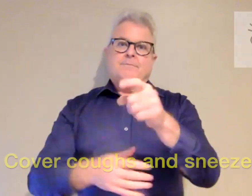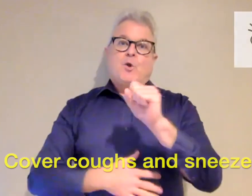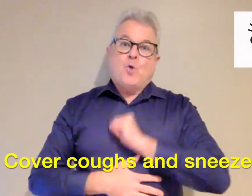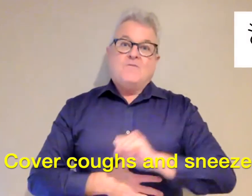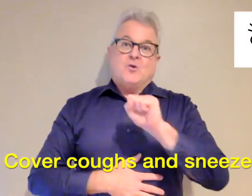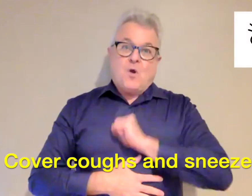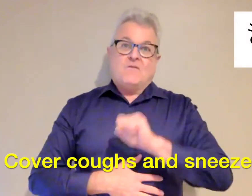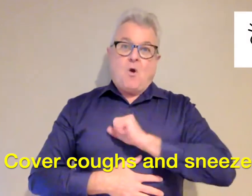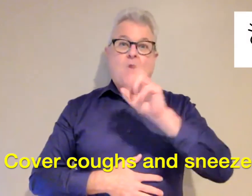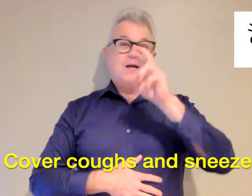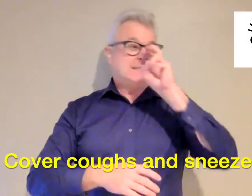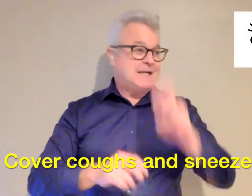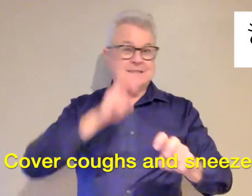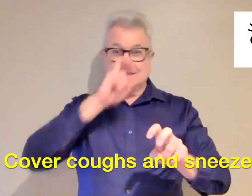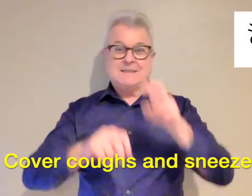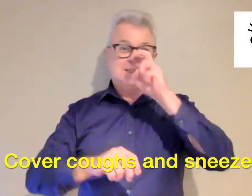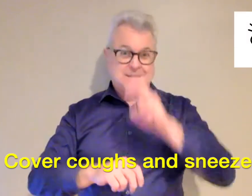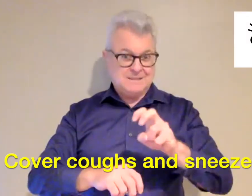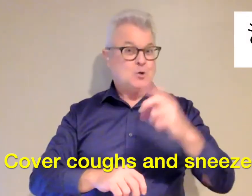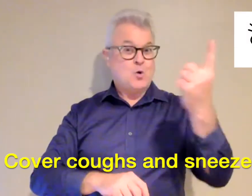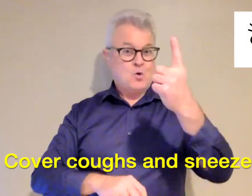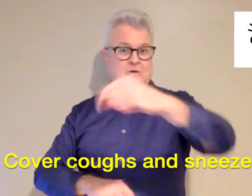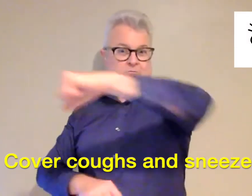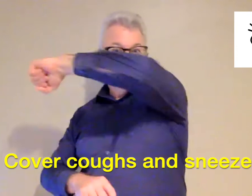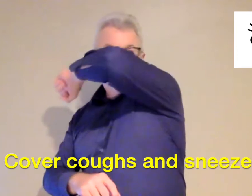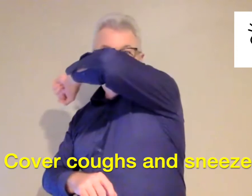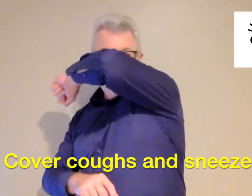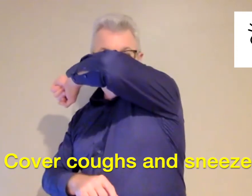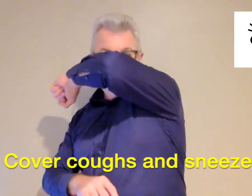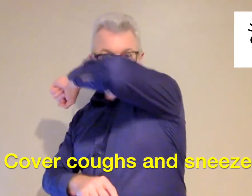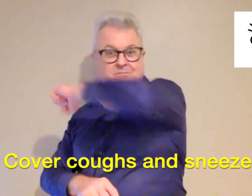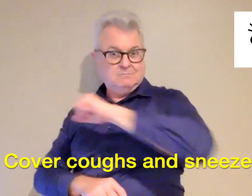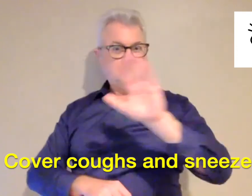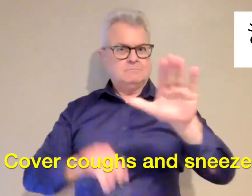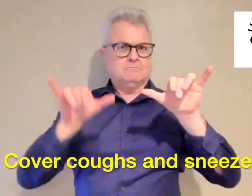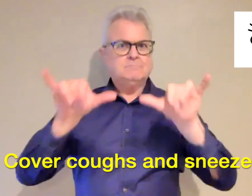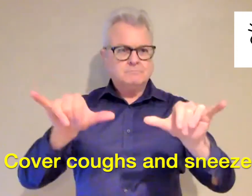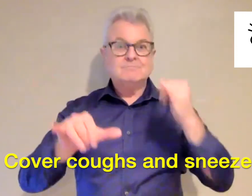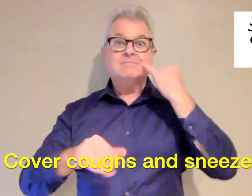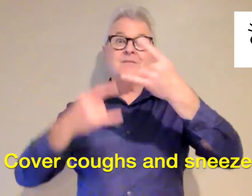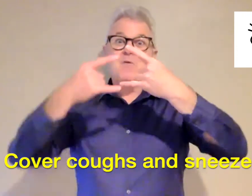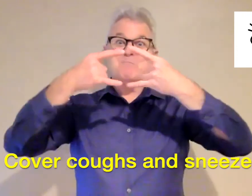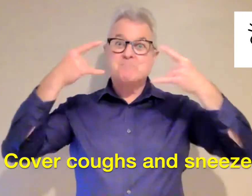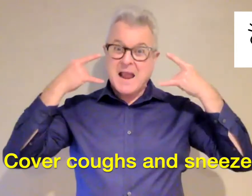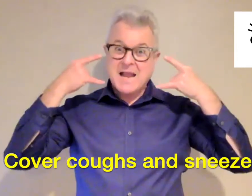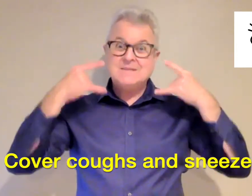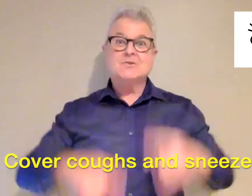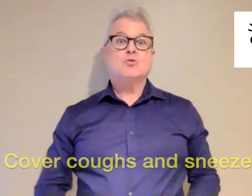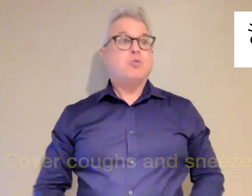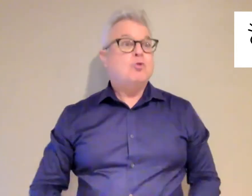seconds. Number 7, cover your coughs and sneezes at all times. Even